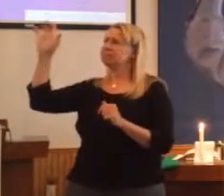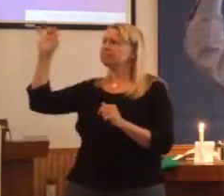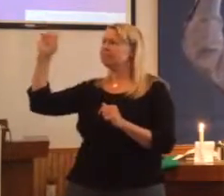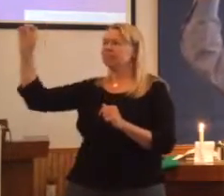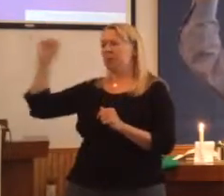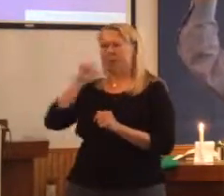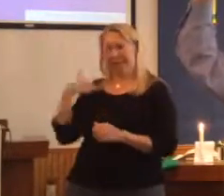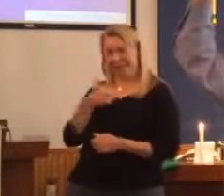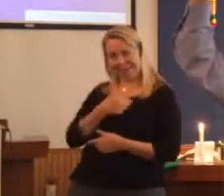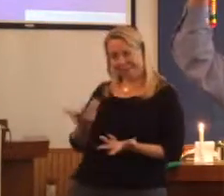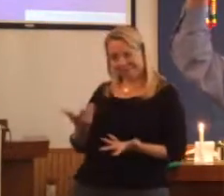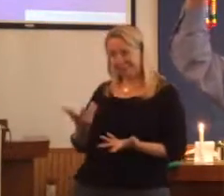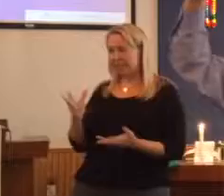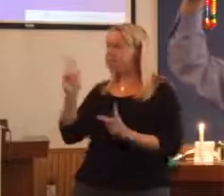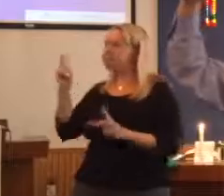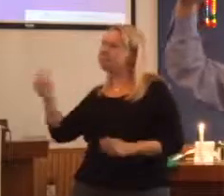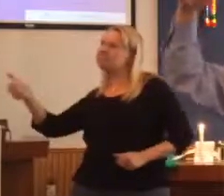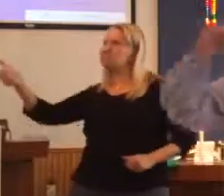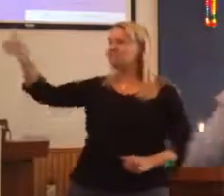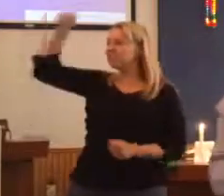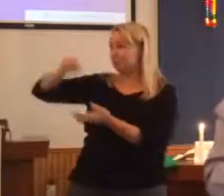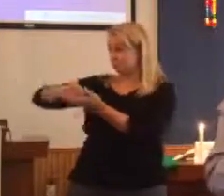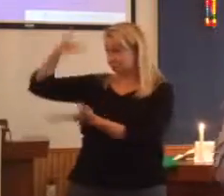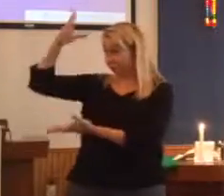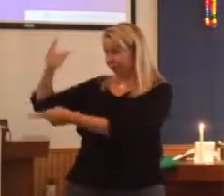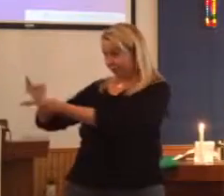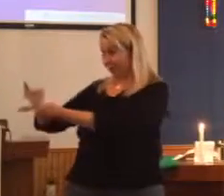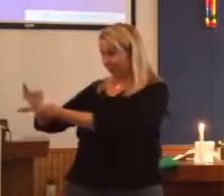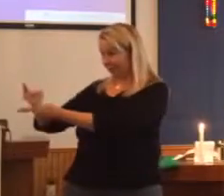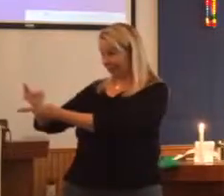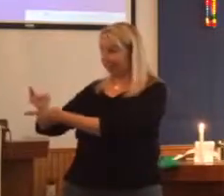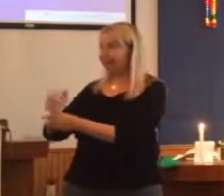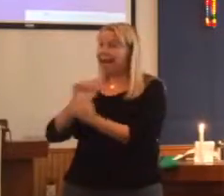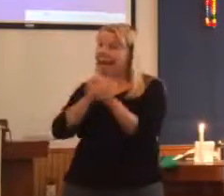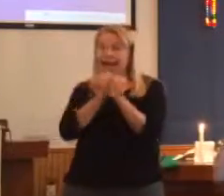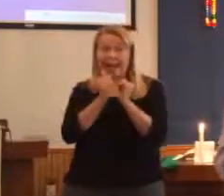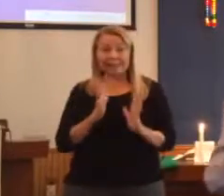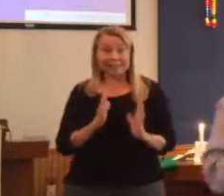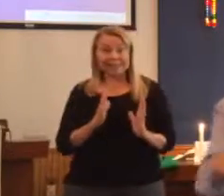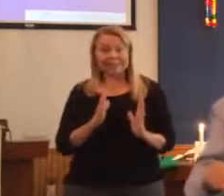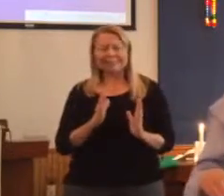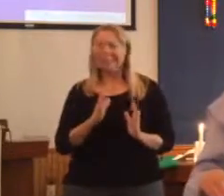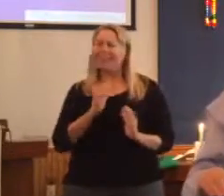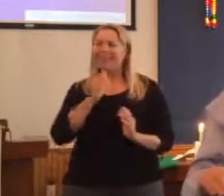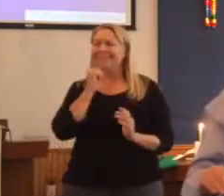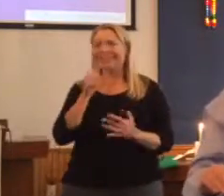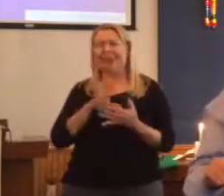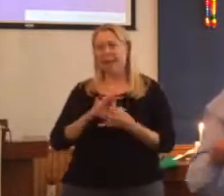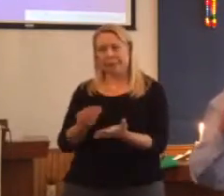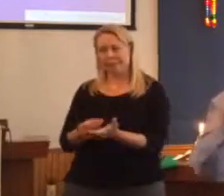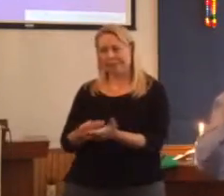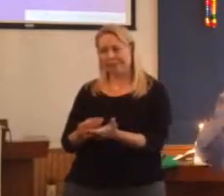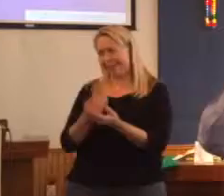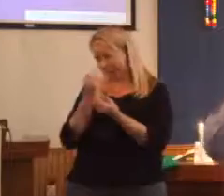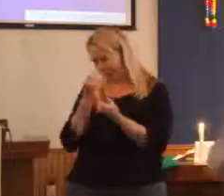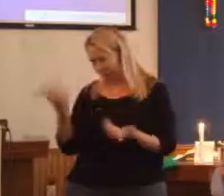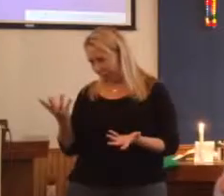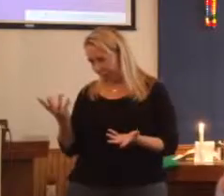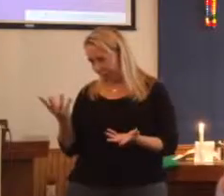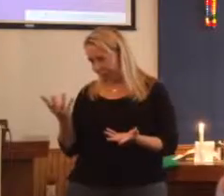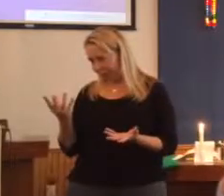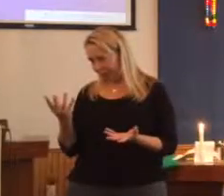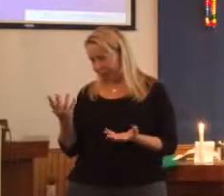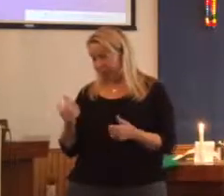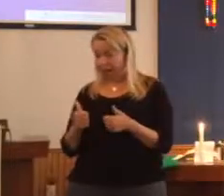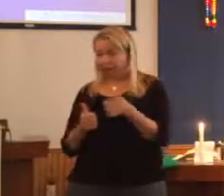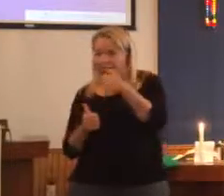you know, the people who make all the big bucks, and for athletes, it's not really about the money. It's about how much